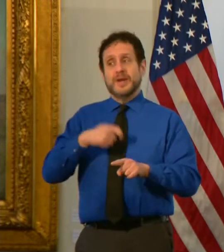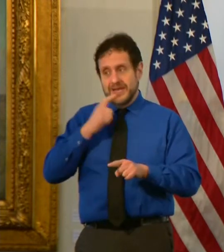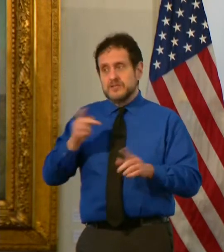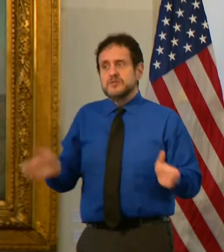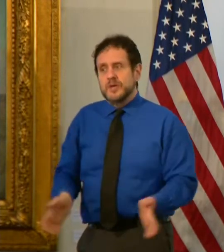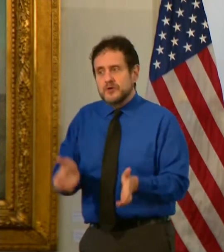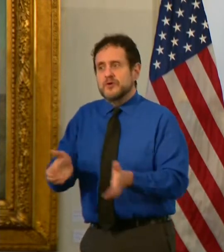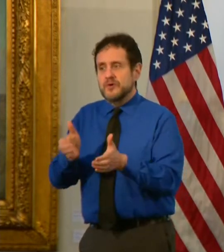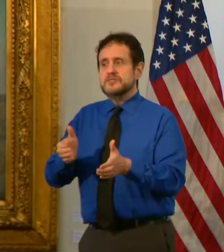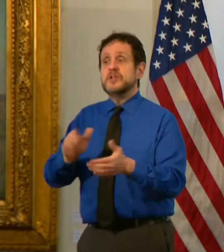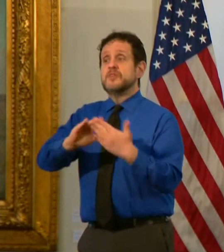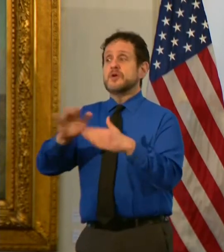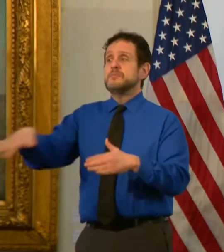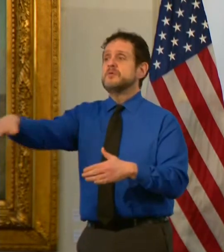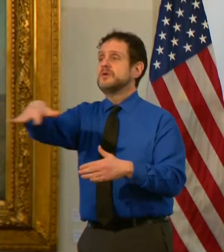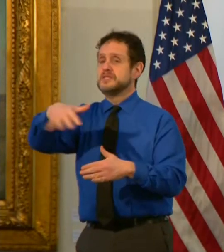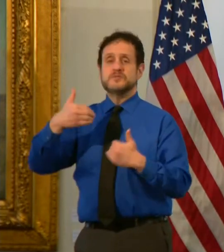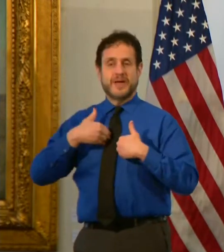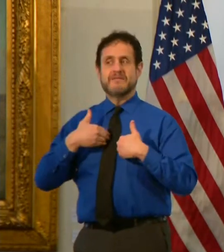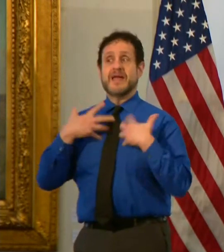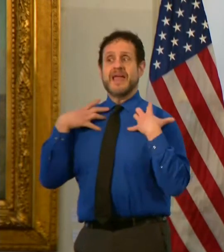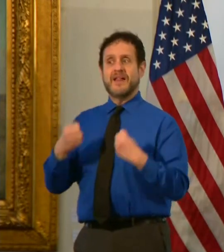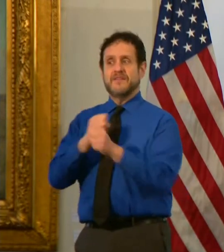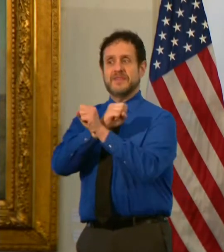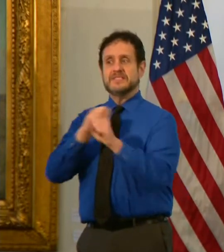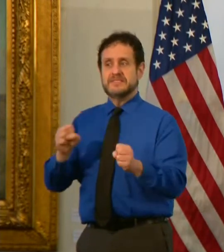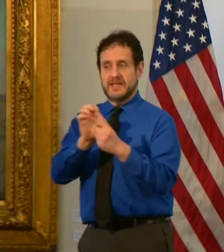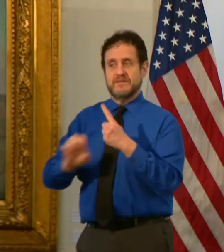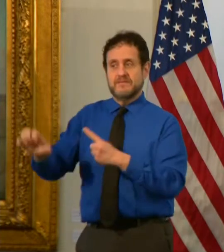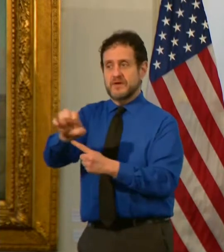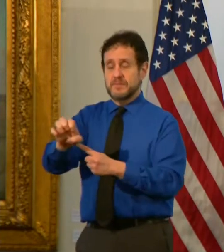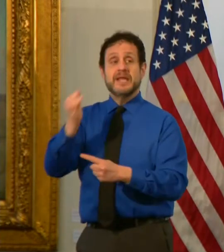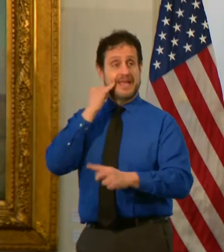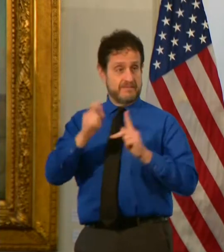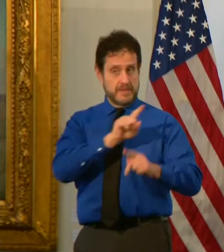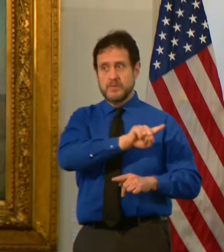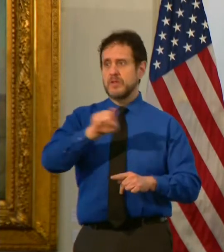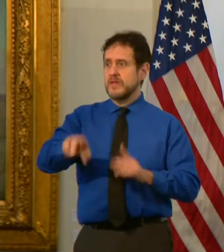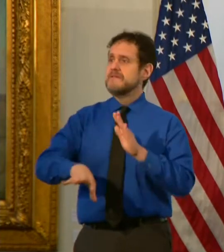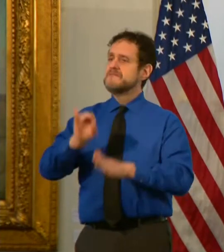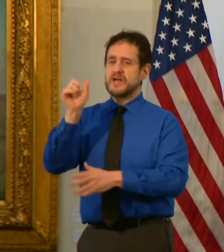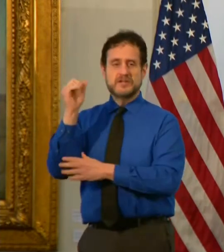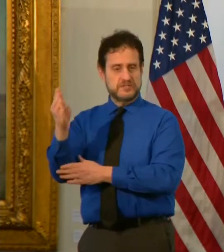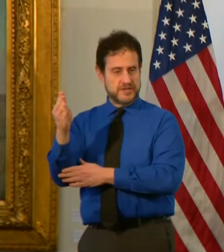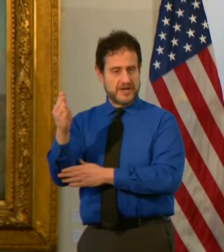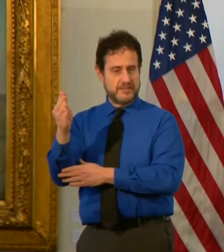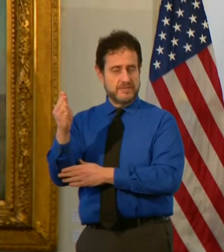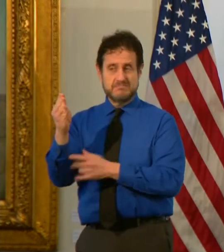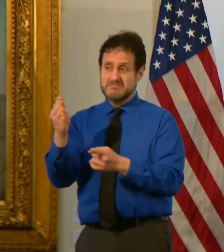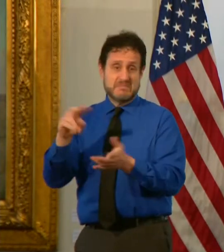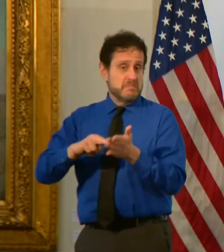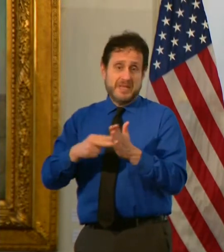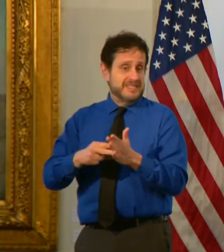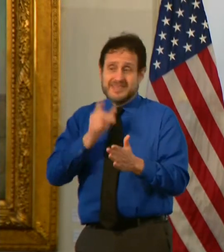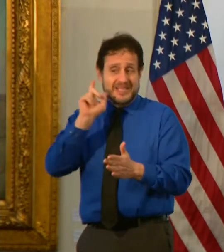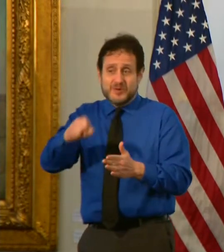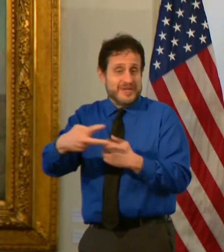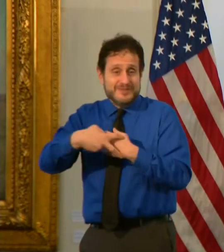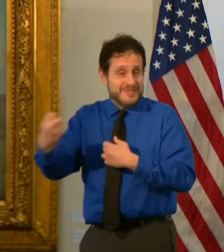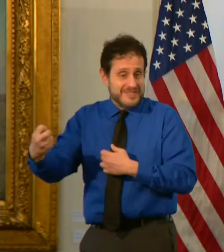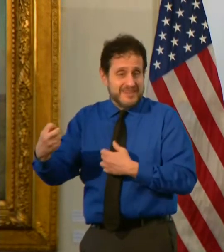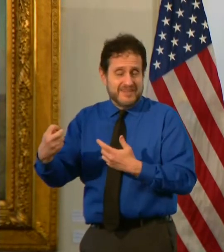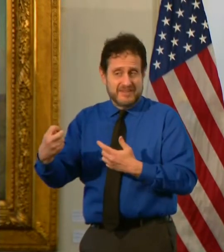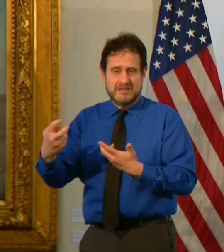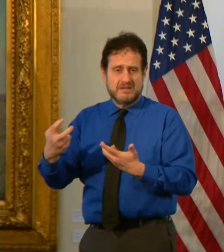People who have the ability to get a job are less likely to take things from others. They have a lot more